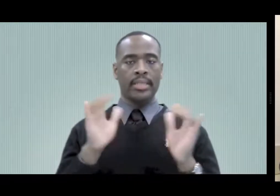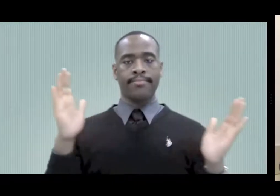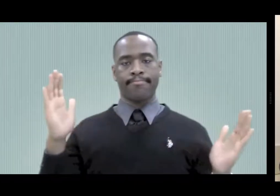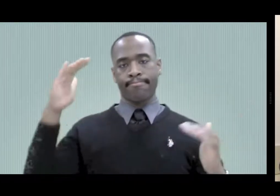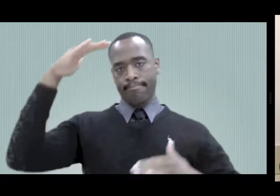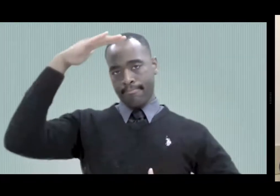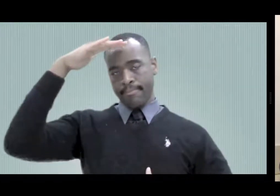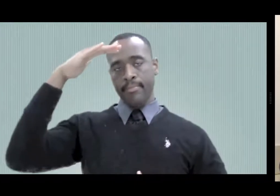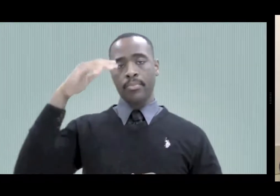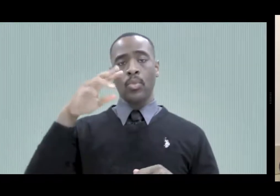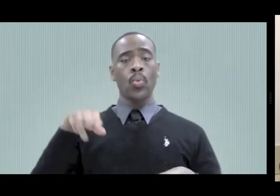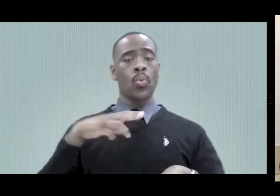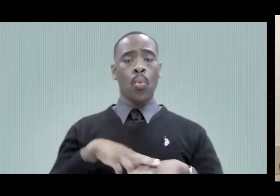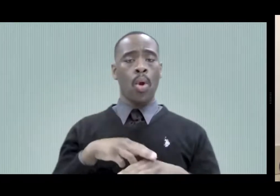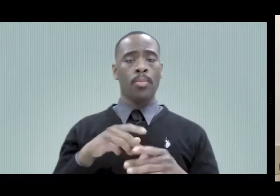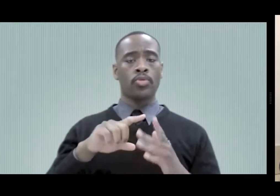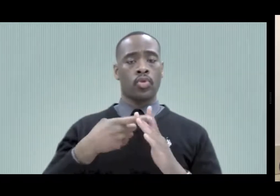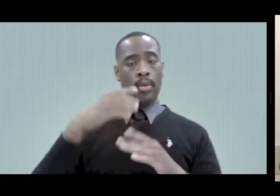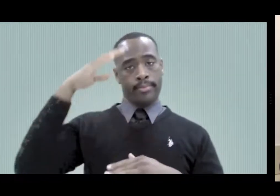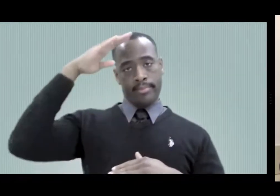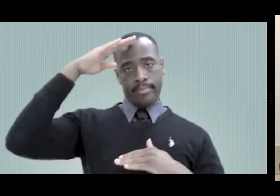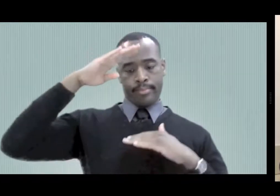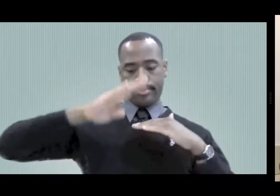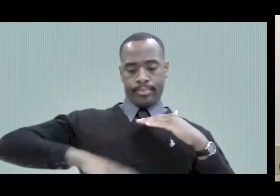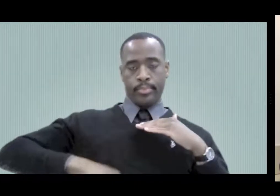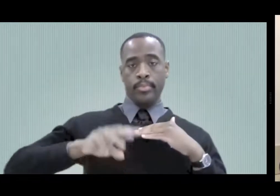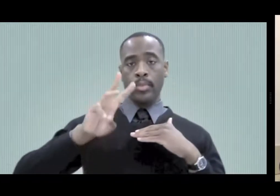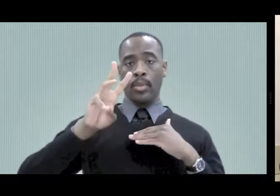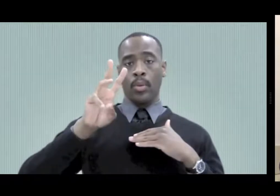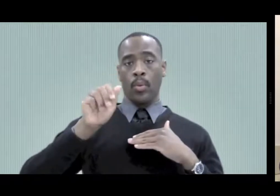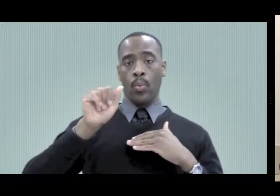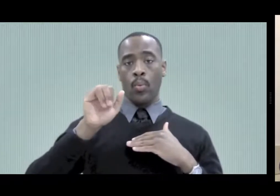users produce these signs closer to the forehead.